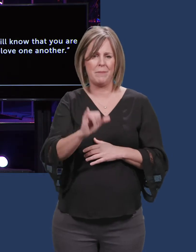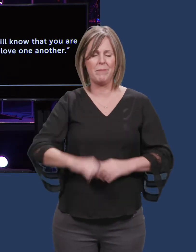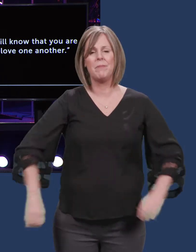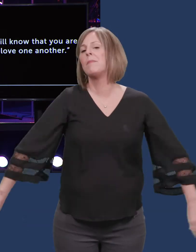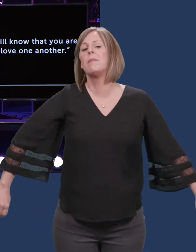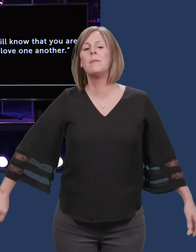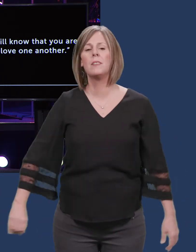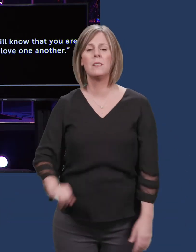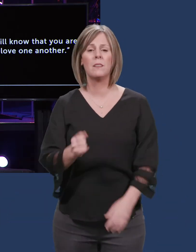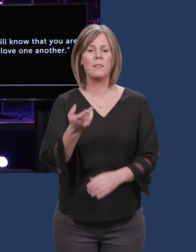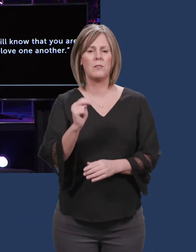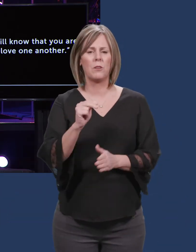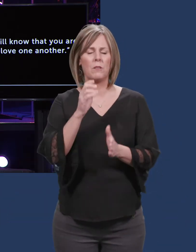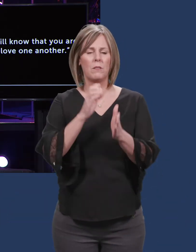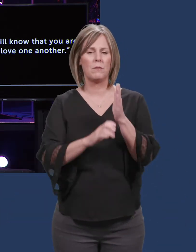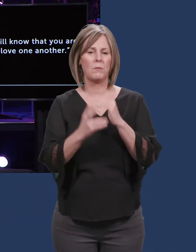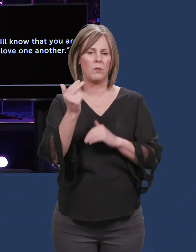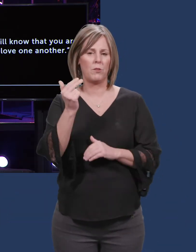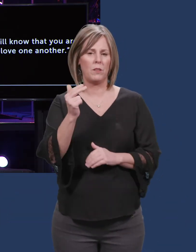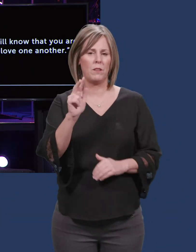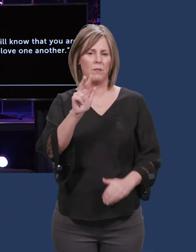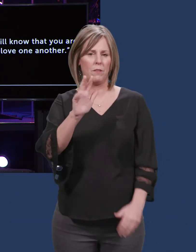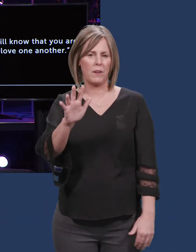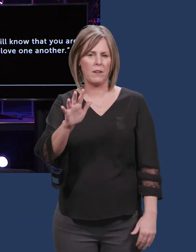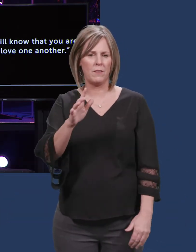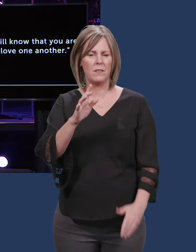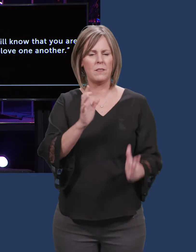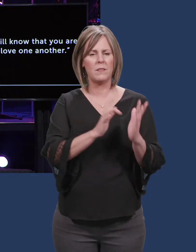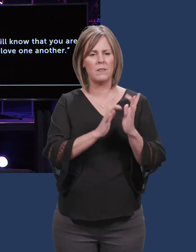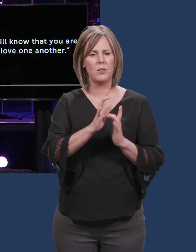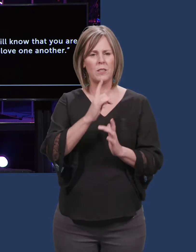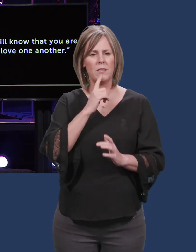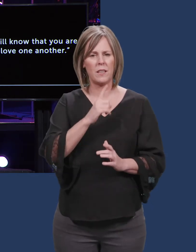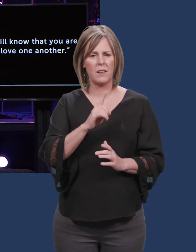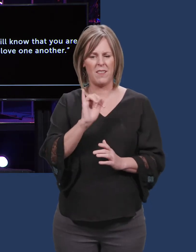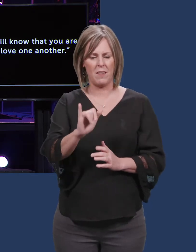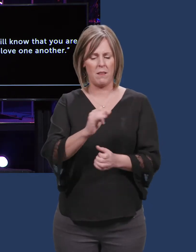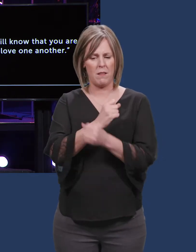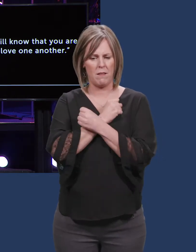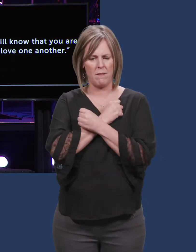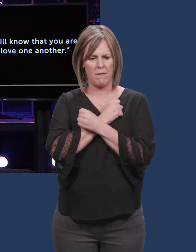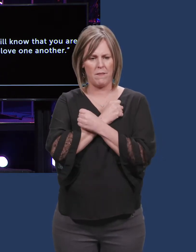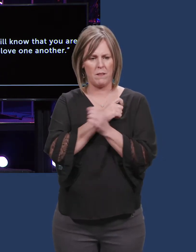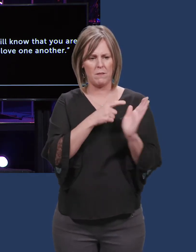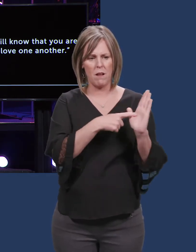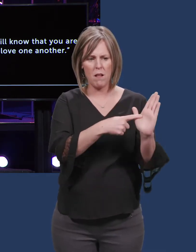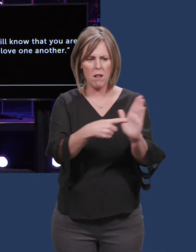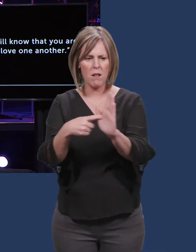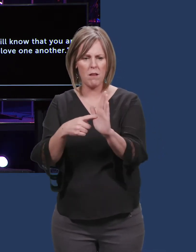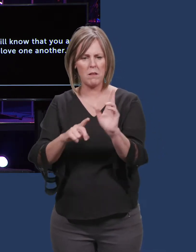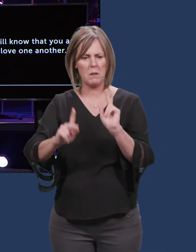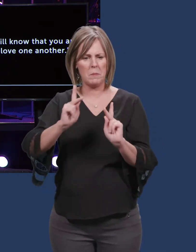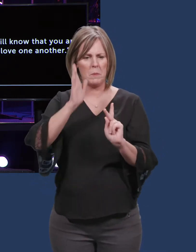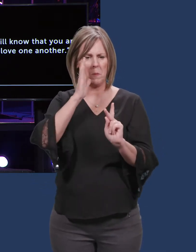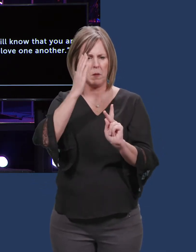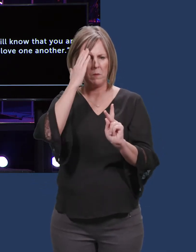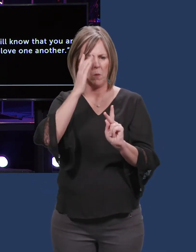13:35, Jesus says, "By this, everyone will know that you are my disciples, if you love one